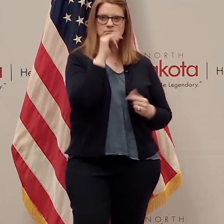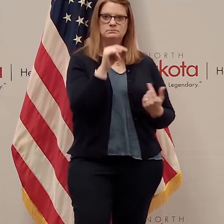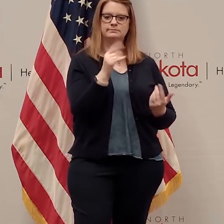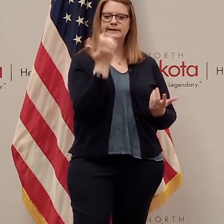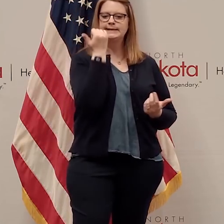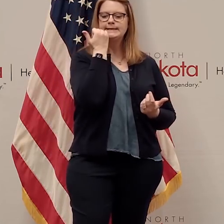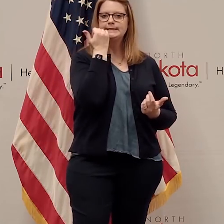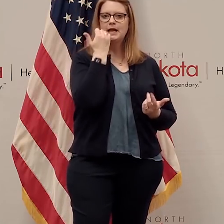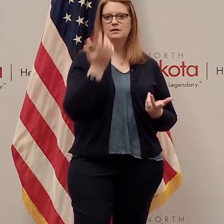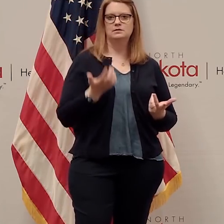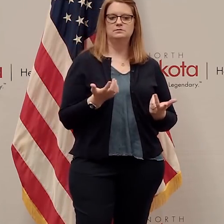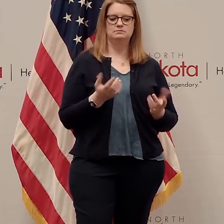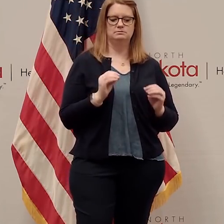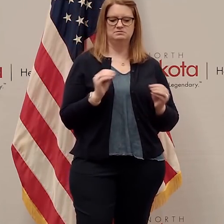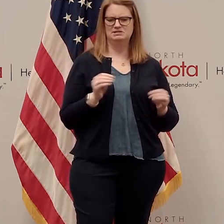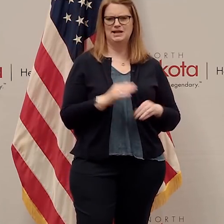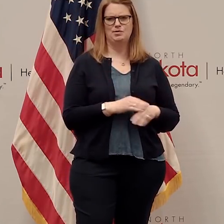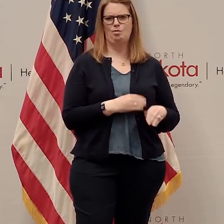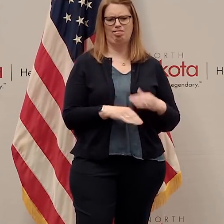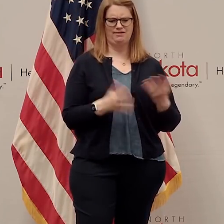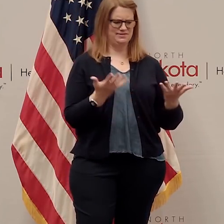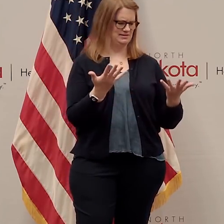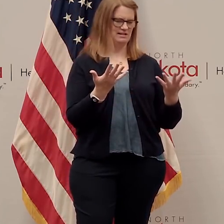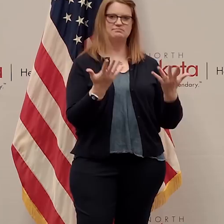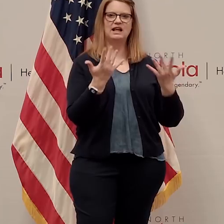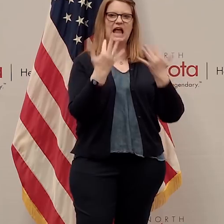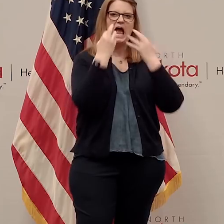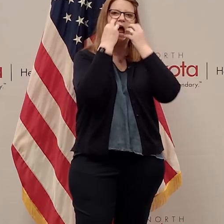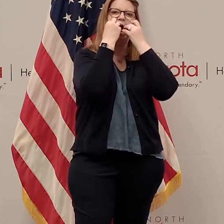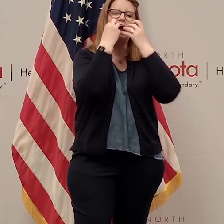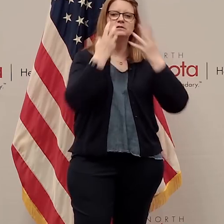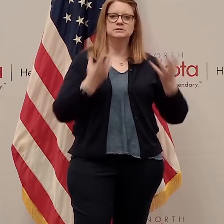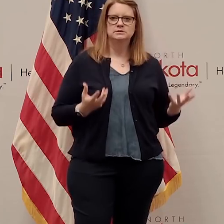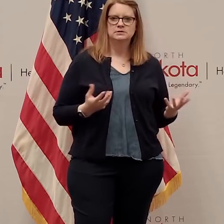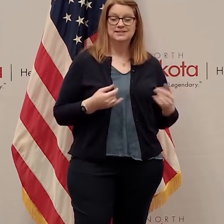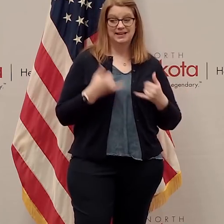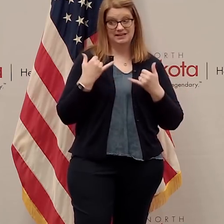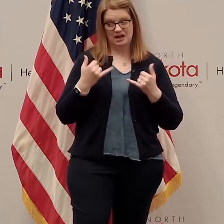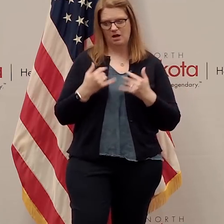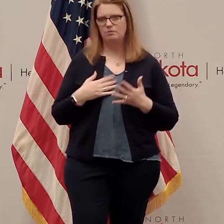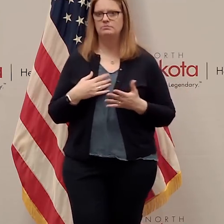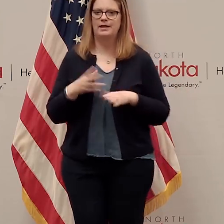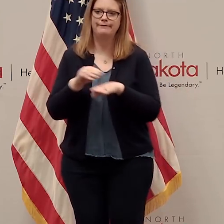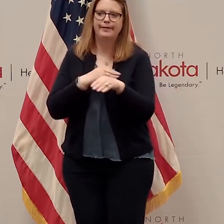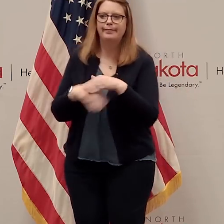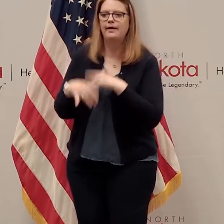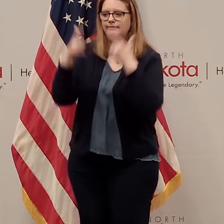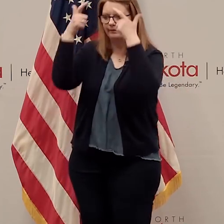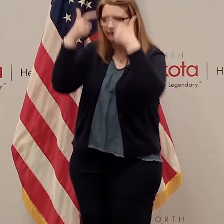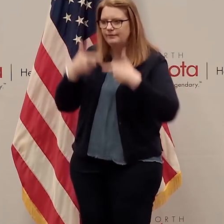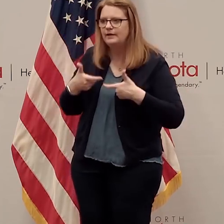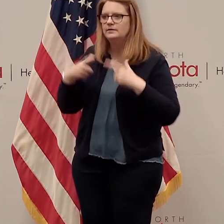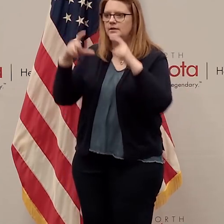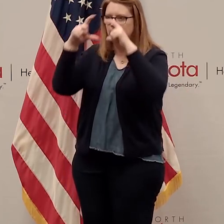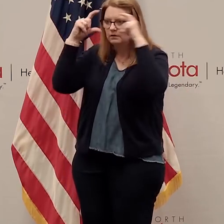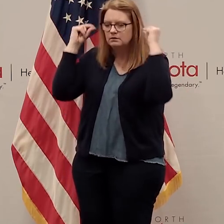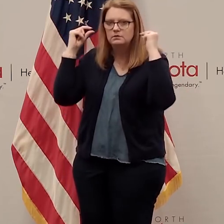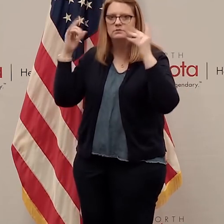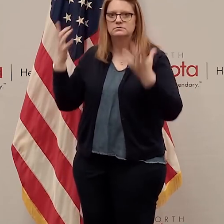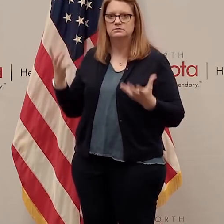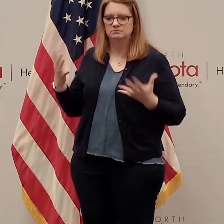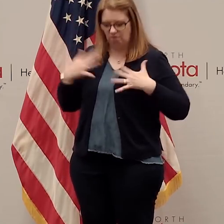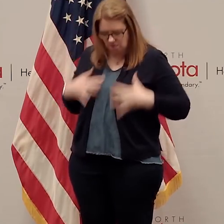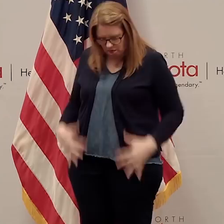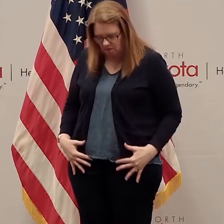know, they probably weren't even wearing gloves when I was a kid. I mean, but, you know, I mean, then now they've got, you know, gloves, masks, face shields, I mean, all that stuff. I think